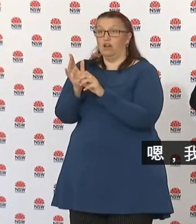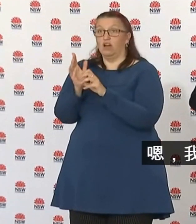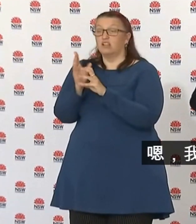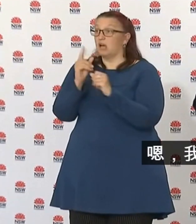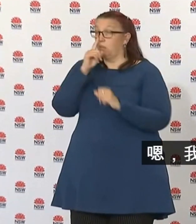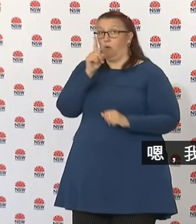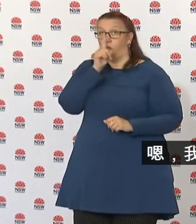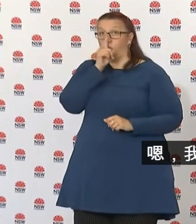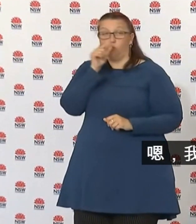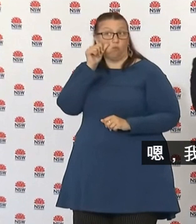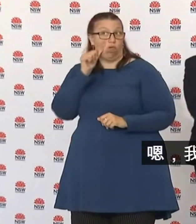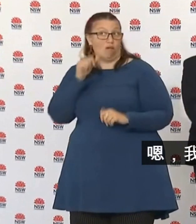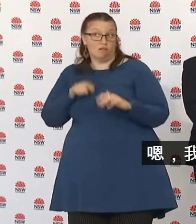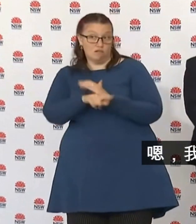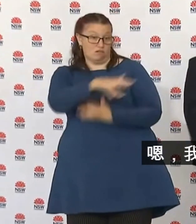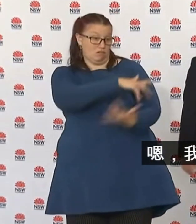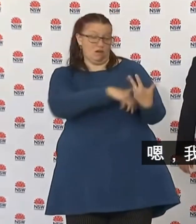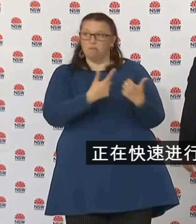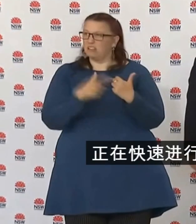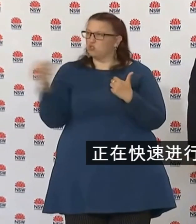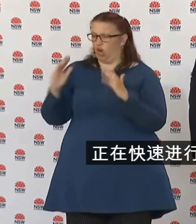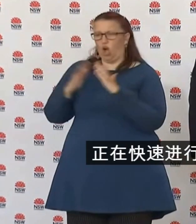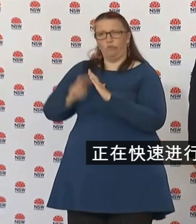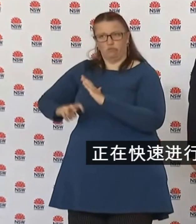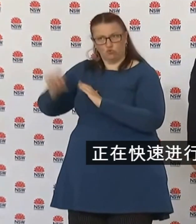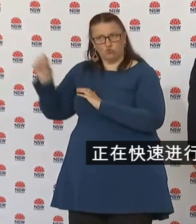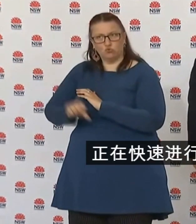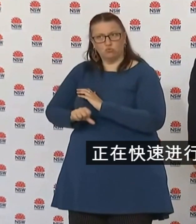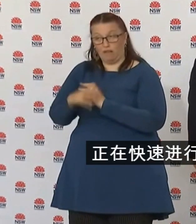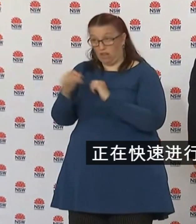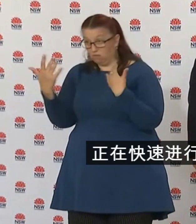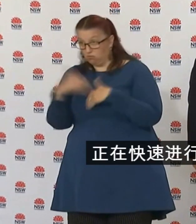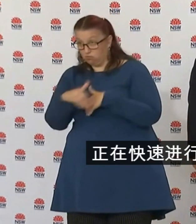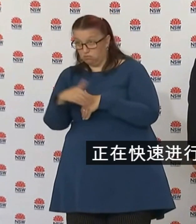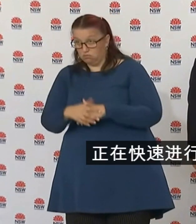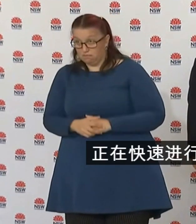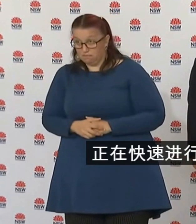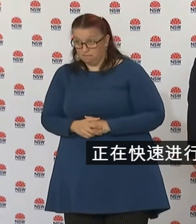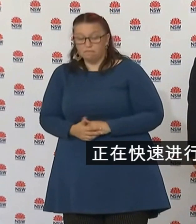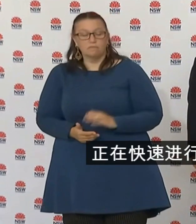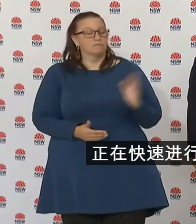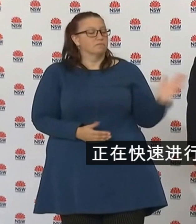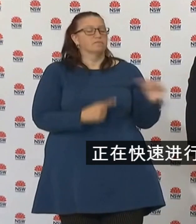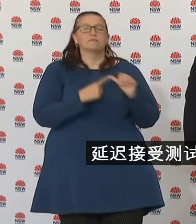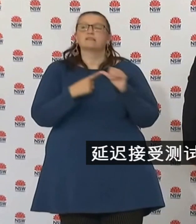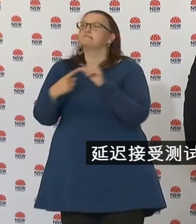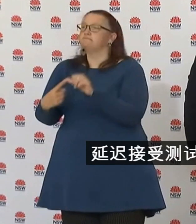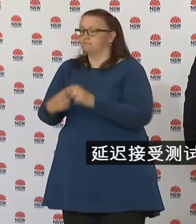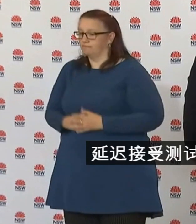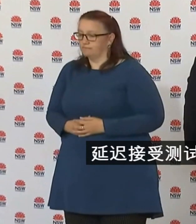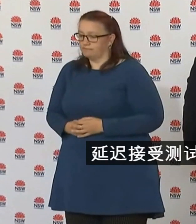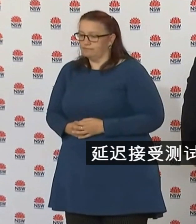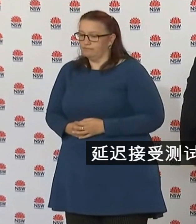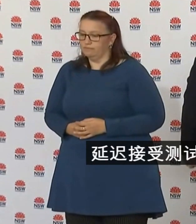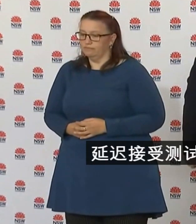The issues that we want to reinforce with the community is coming forward for testing quickly. So we're still finding that people are delaying